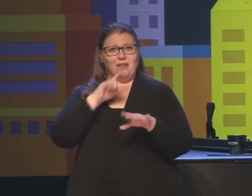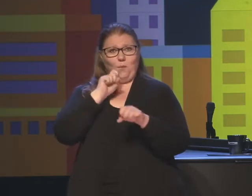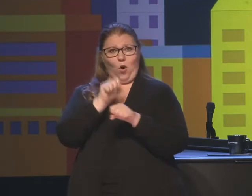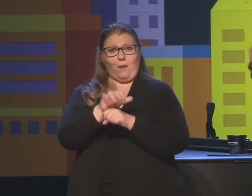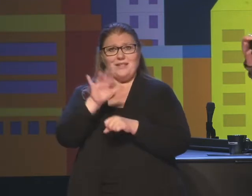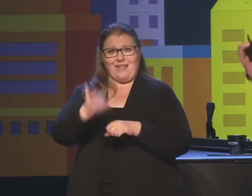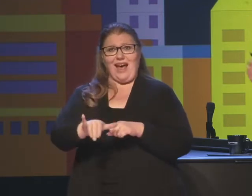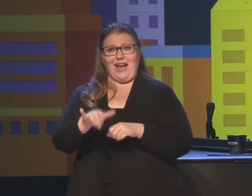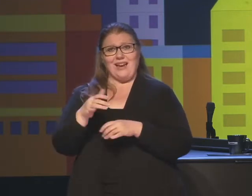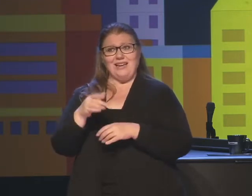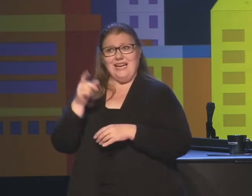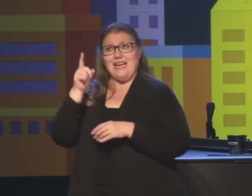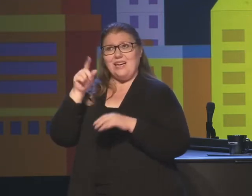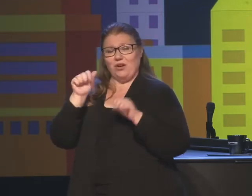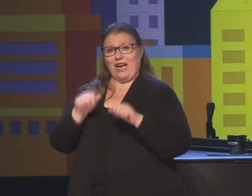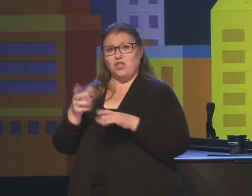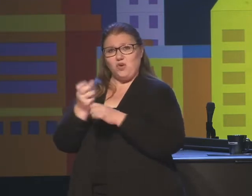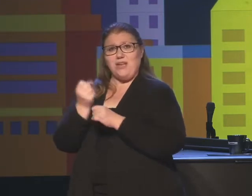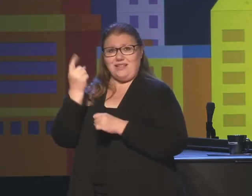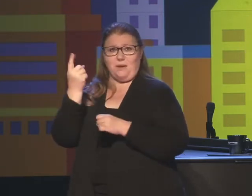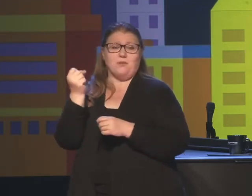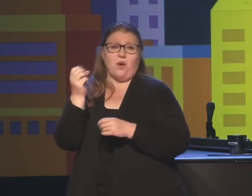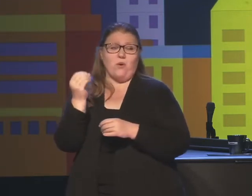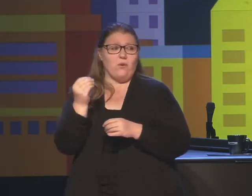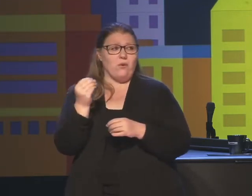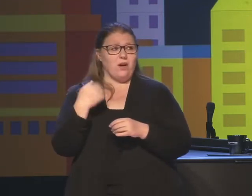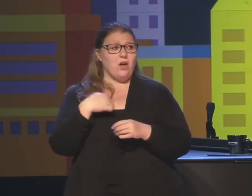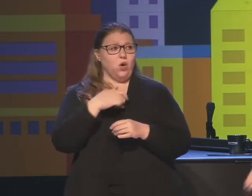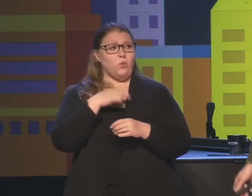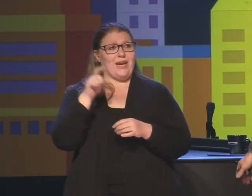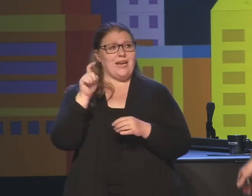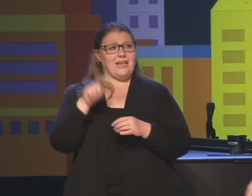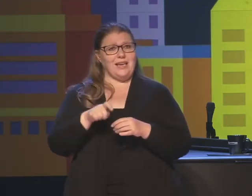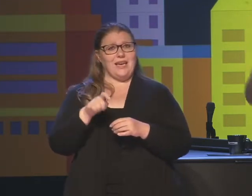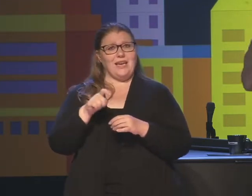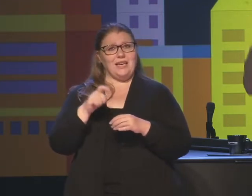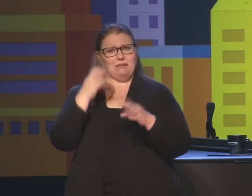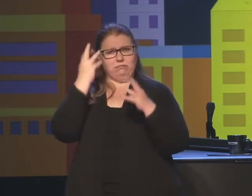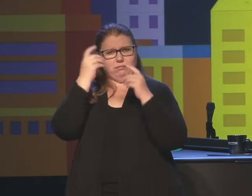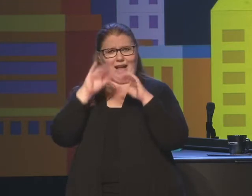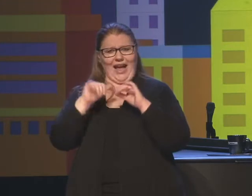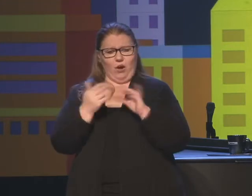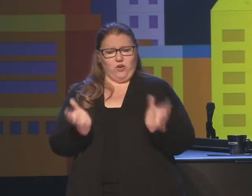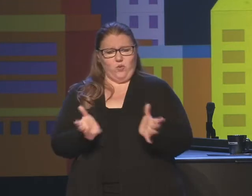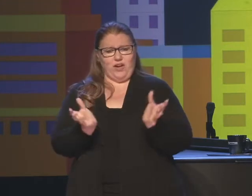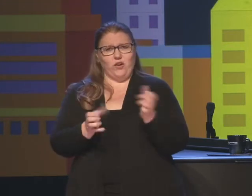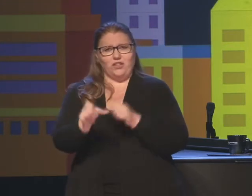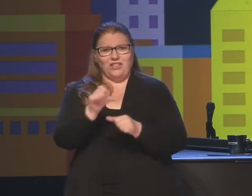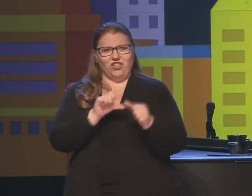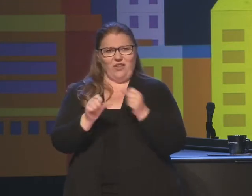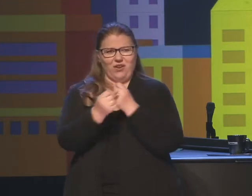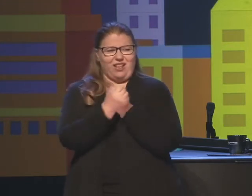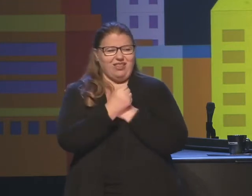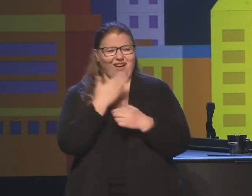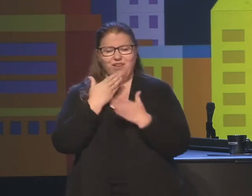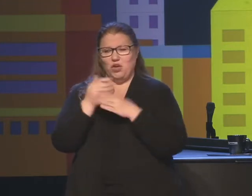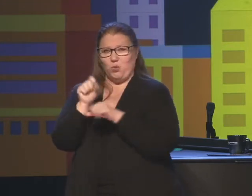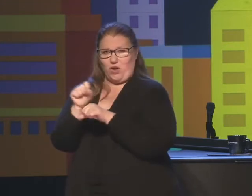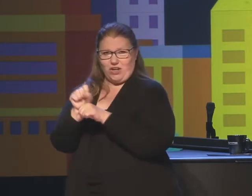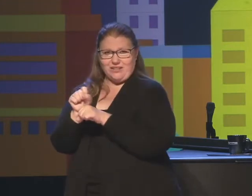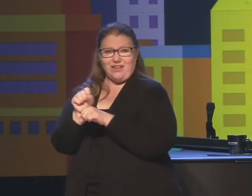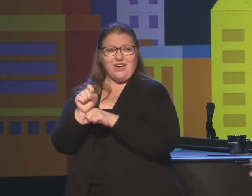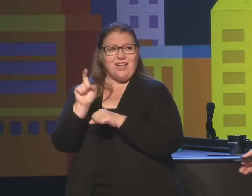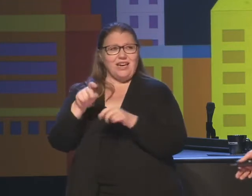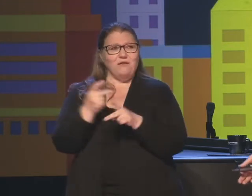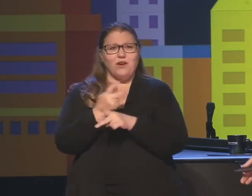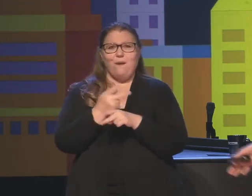right? That Jesus is trustworthy. So we must consider how to rouse one another to love and good works. Right? We got to figure